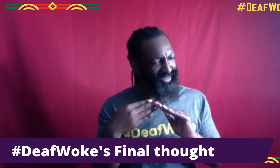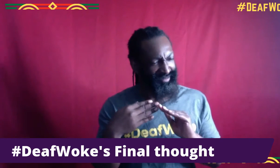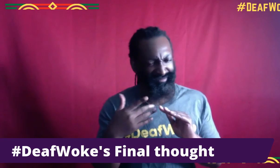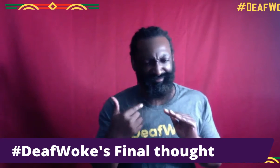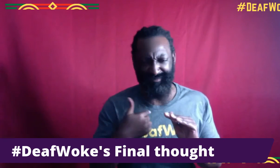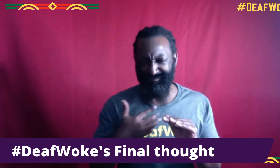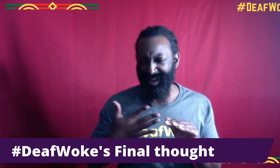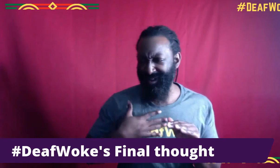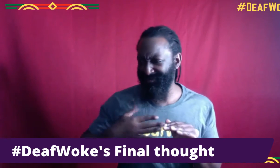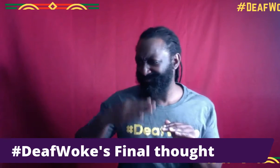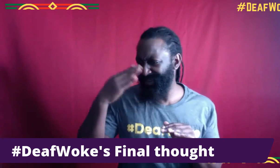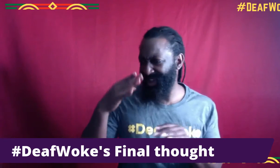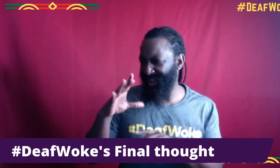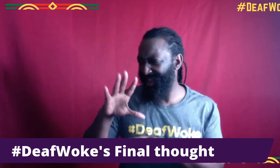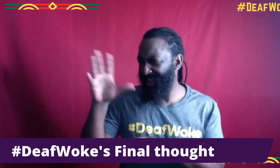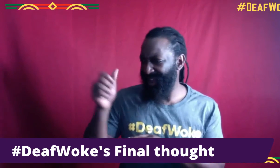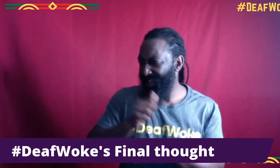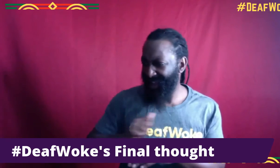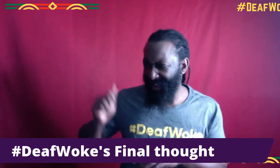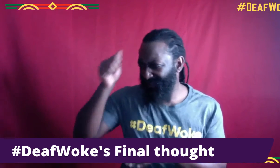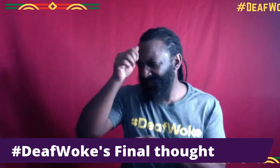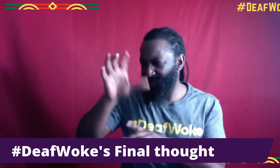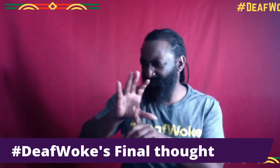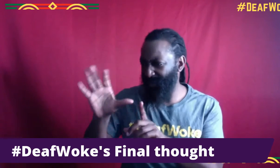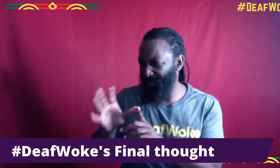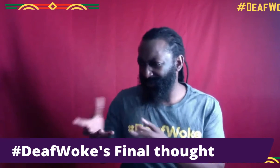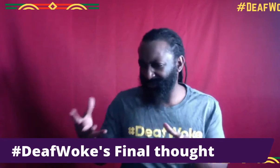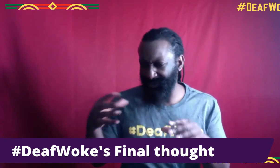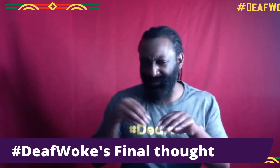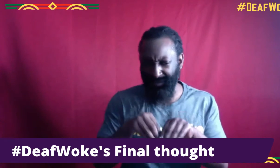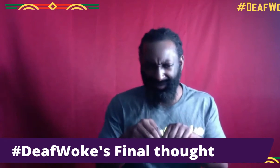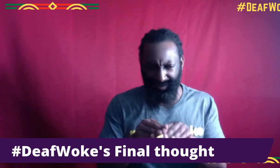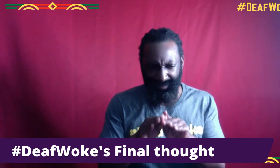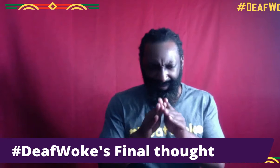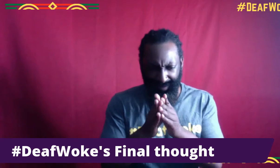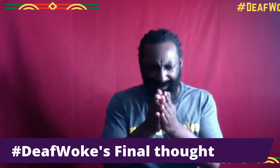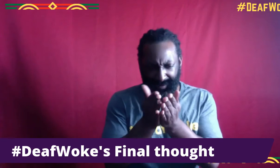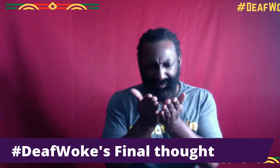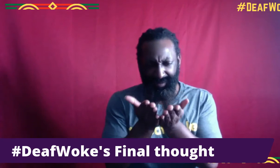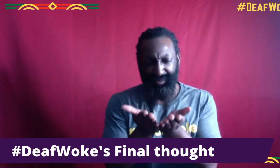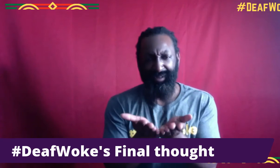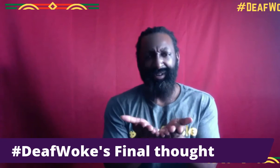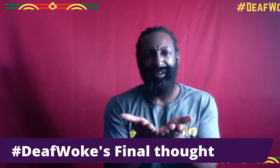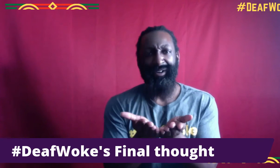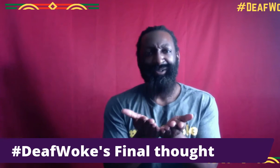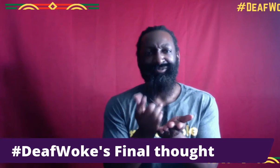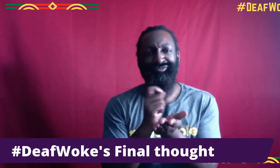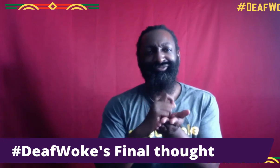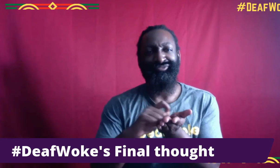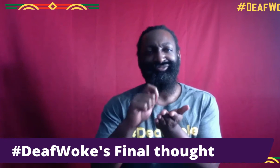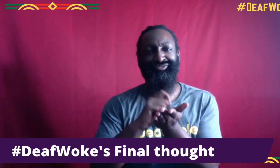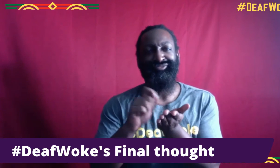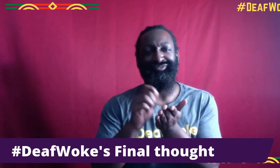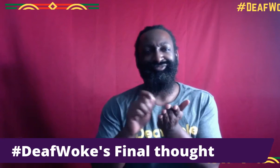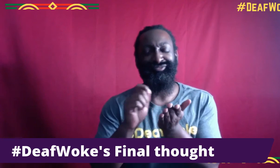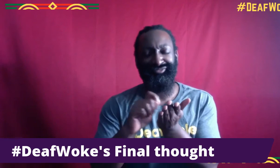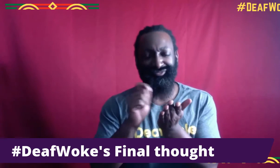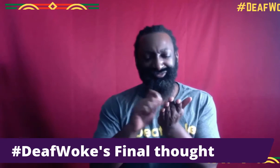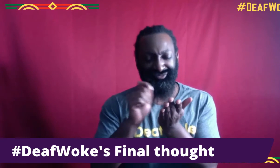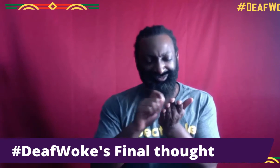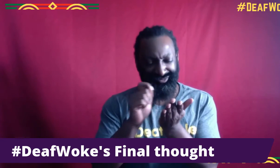It never left her. Sticking with the deaf community, Black culture, merging those,